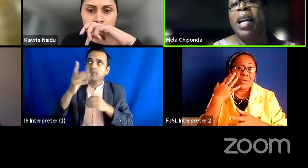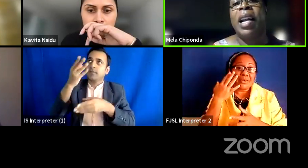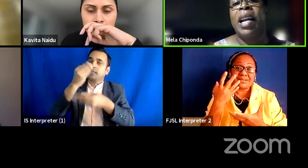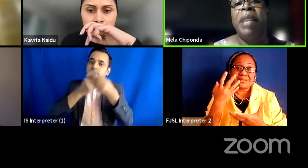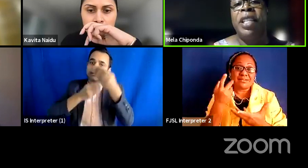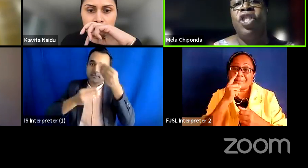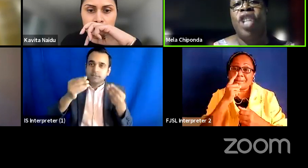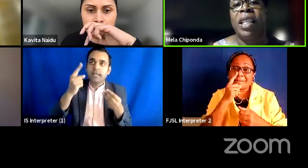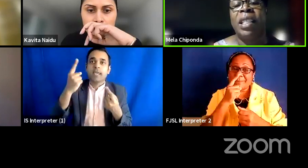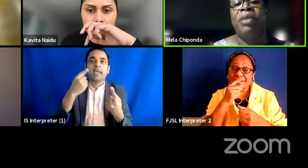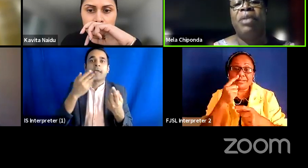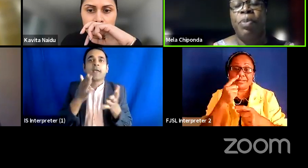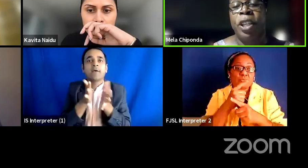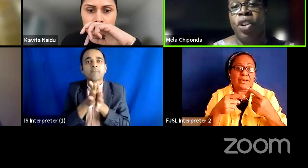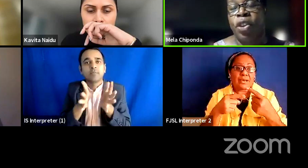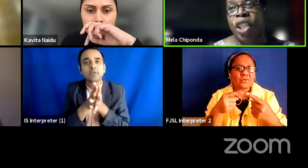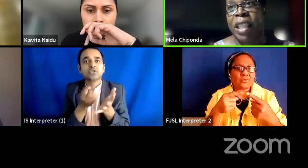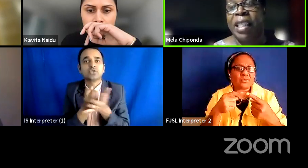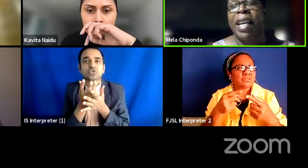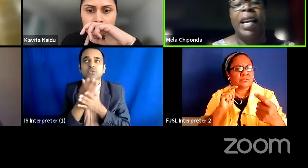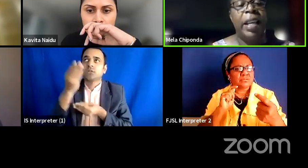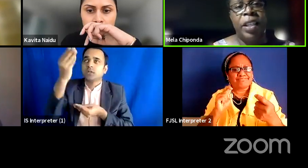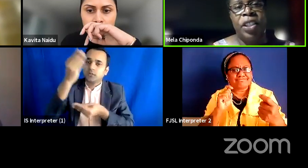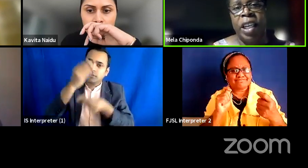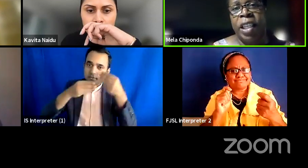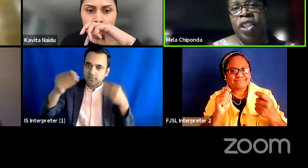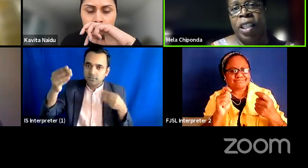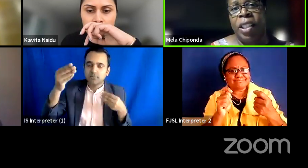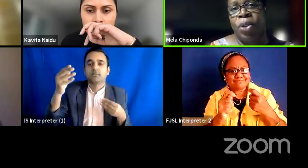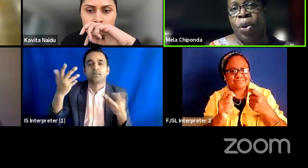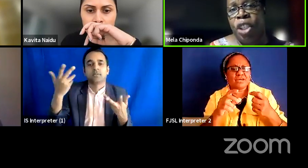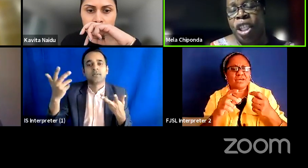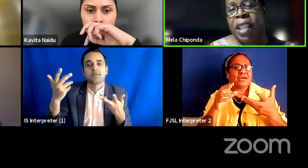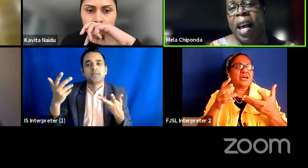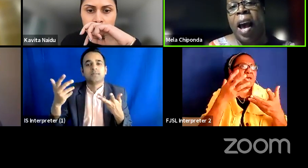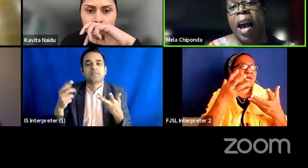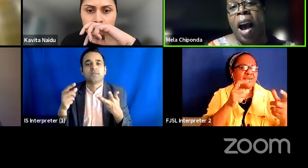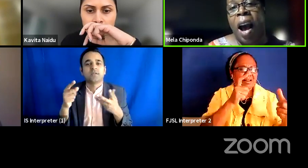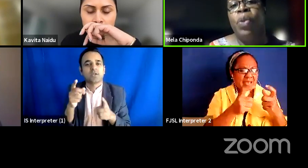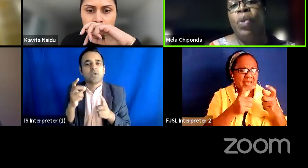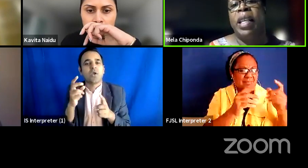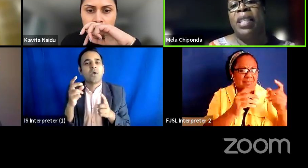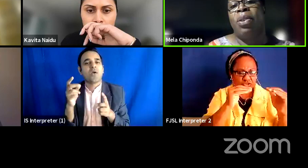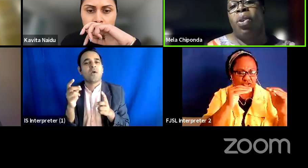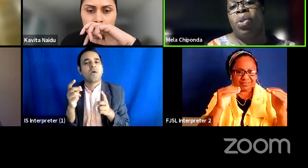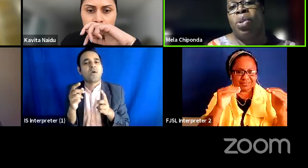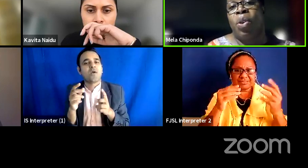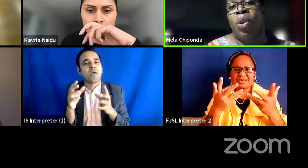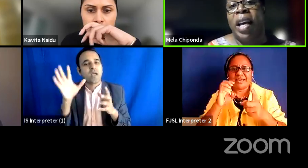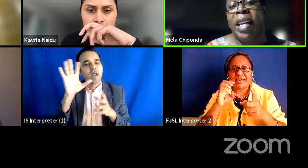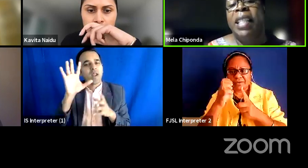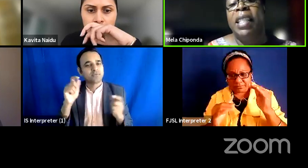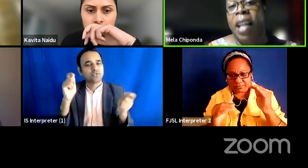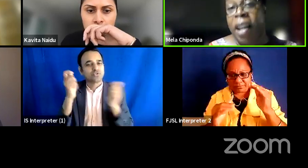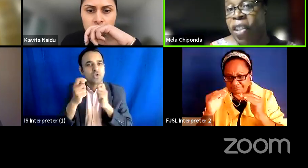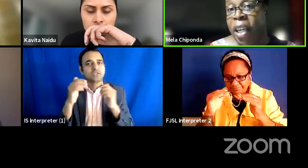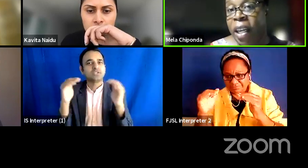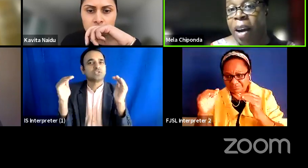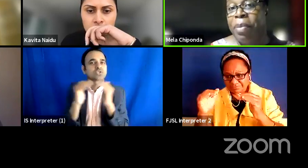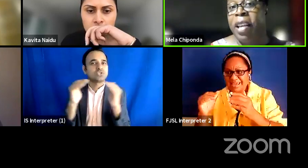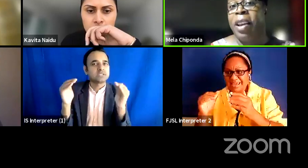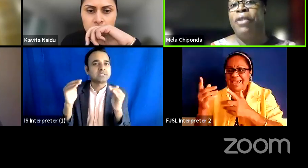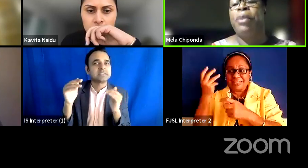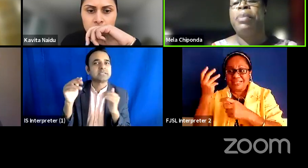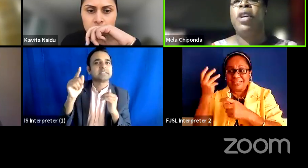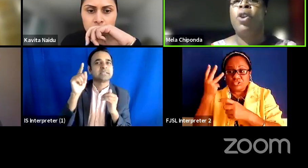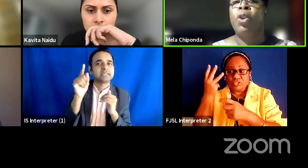into a climate just, environmental just, and gender just solutions, how this also is